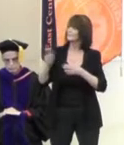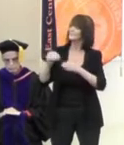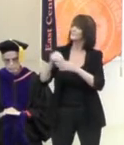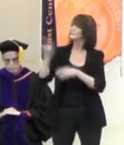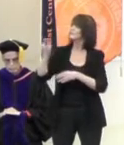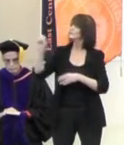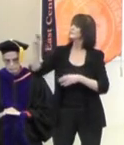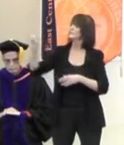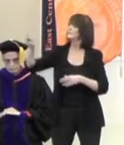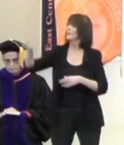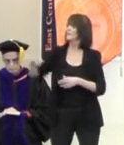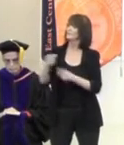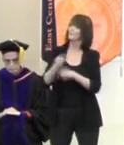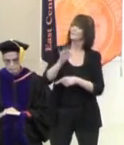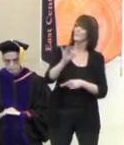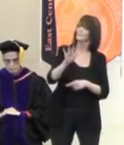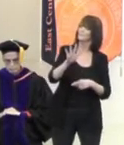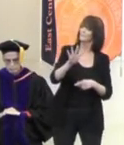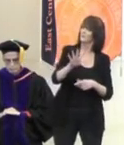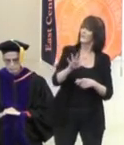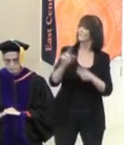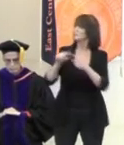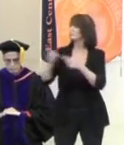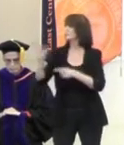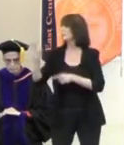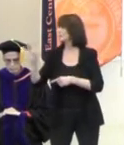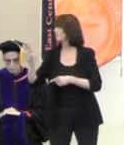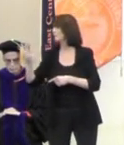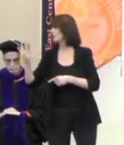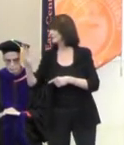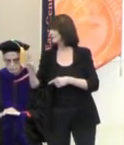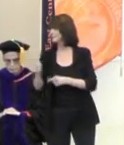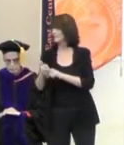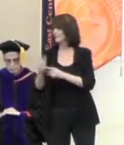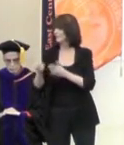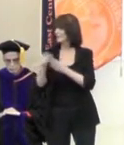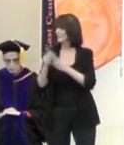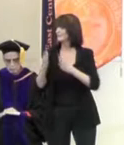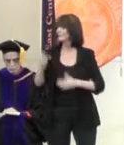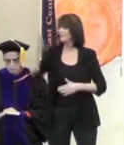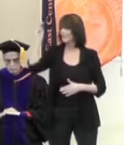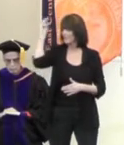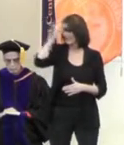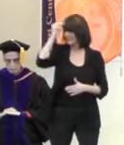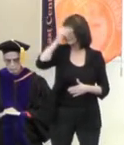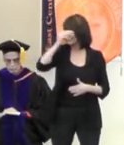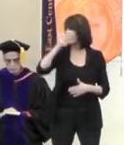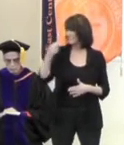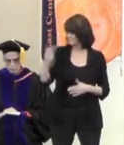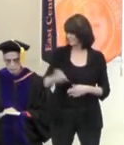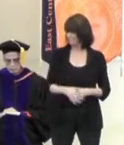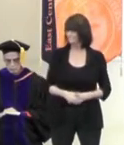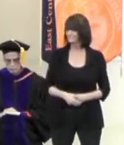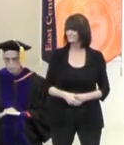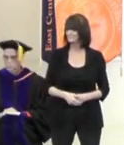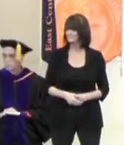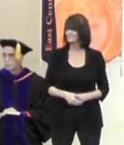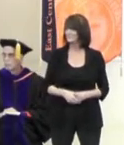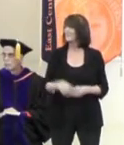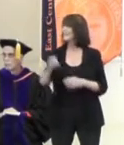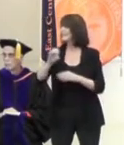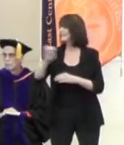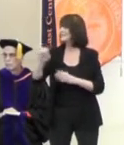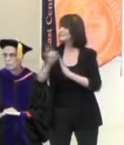from 1945 through 1946. He's a graduate of McAllister High School and